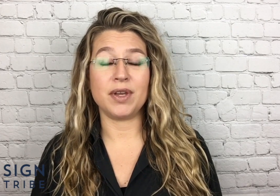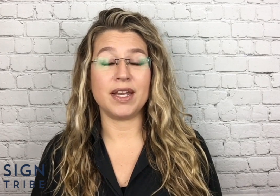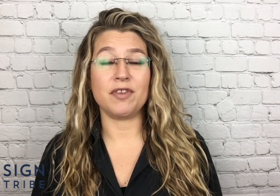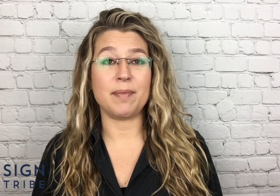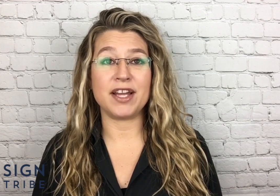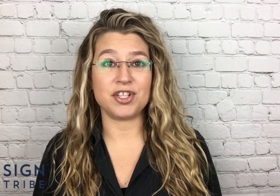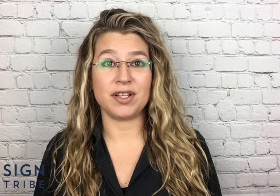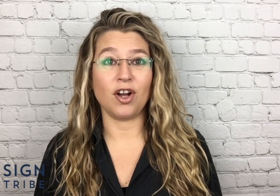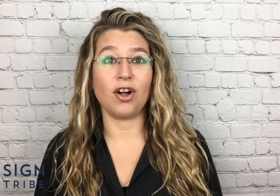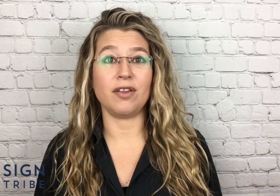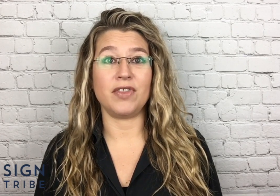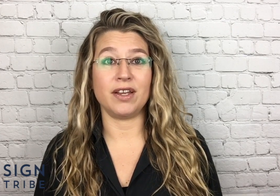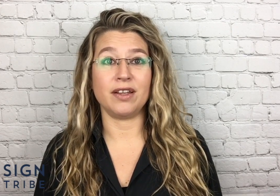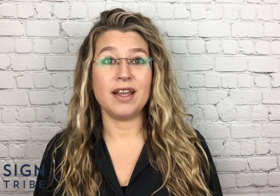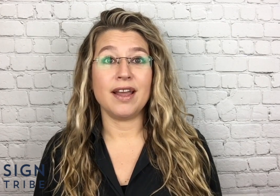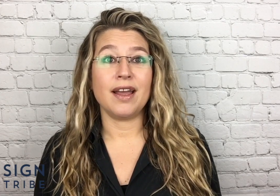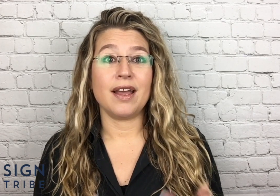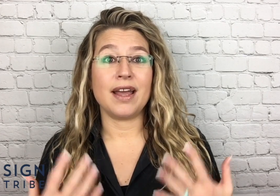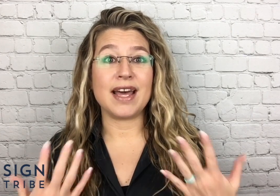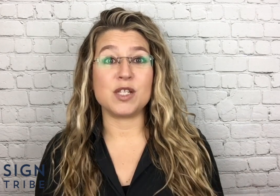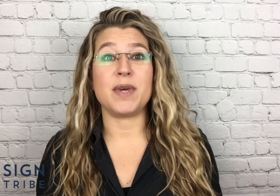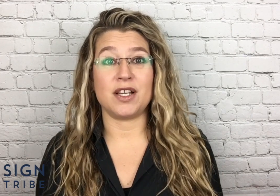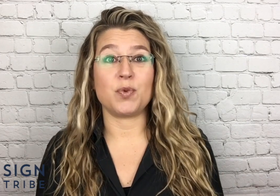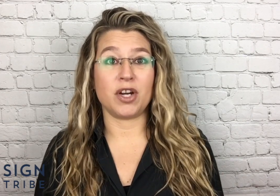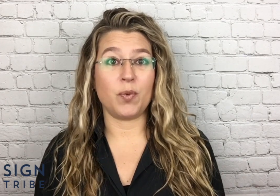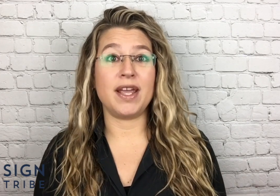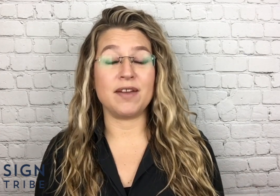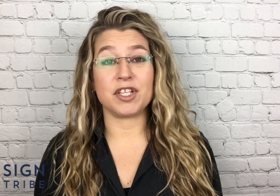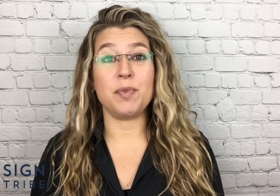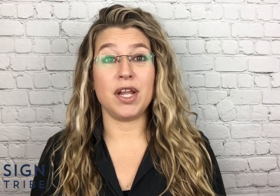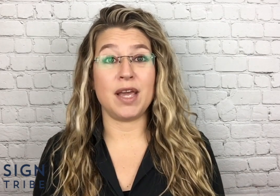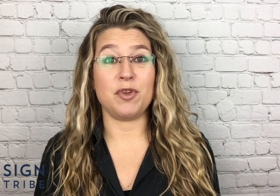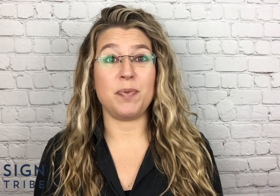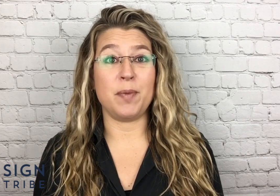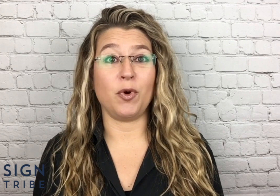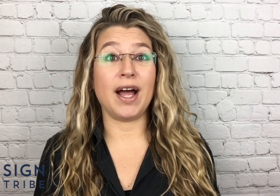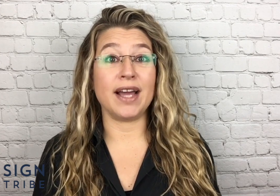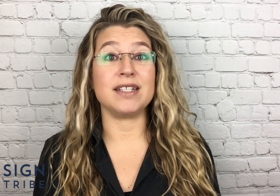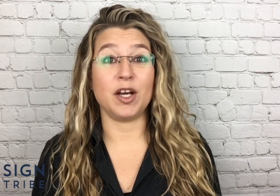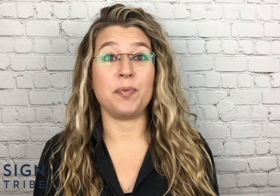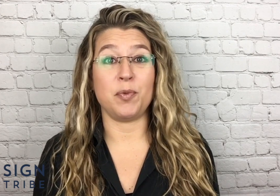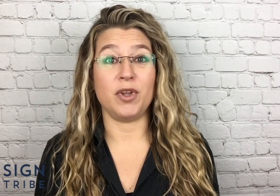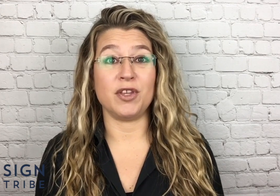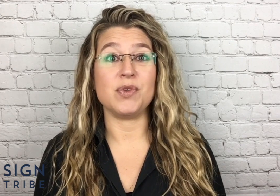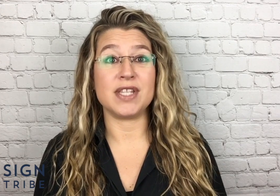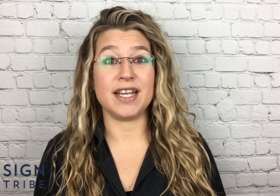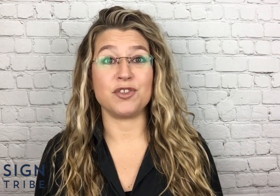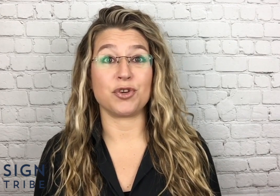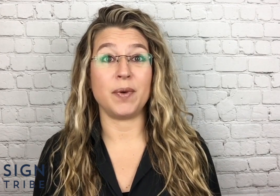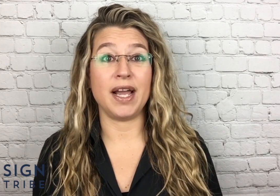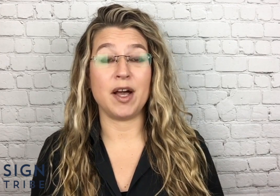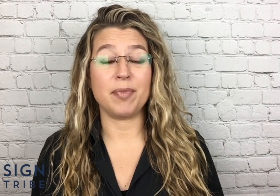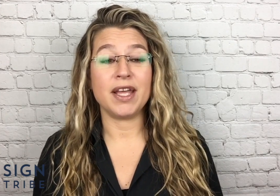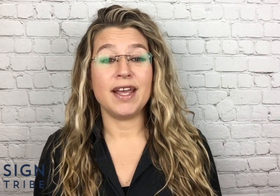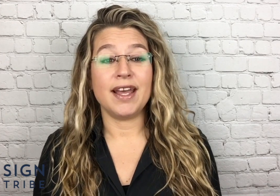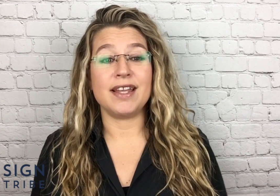even imagine all of the aspects where we have to communicate with people. I had to help them with those things growing up. And